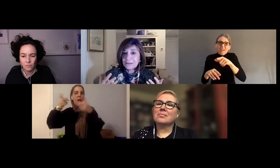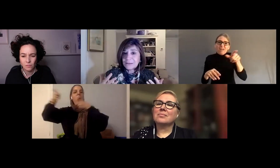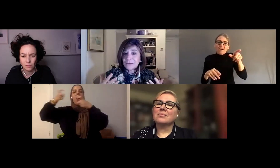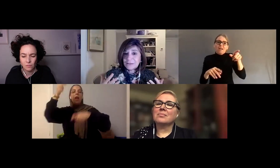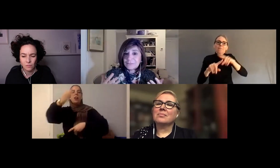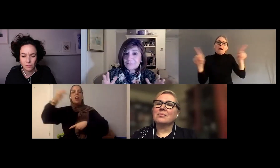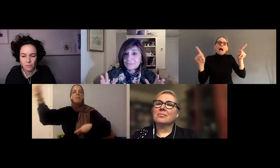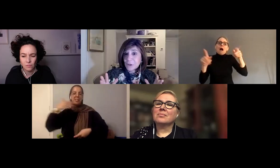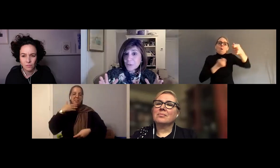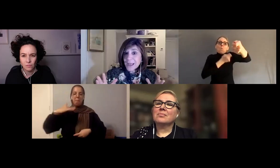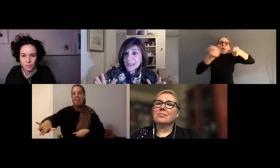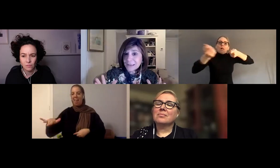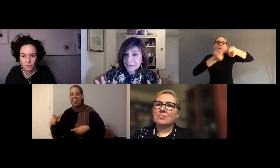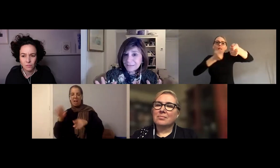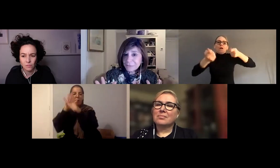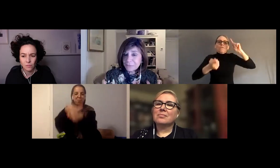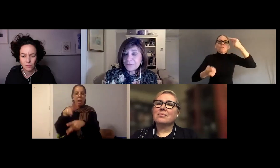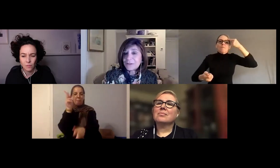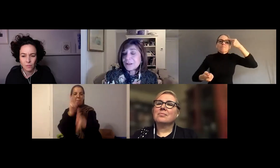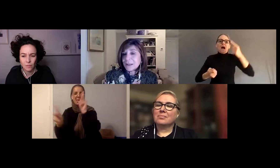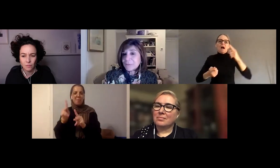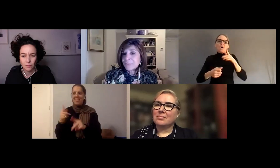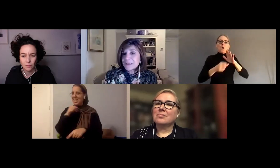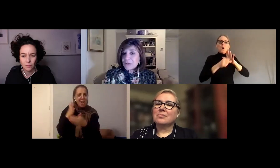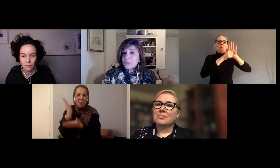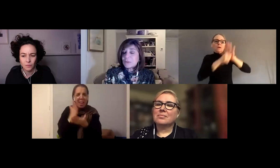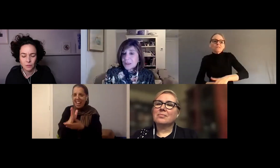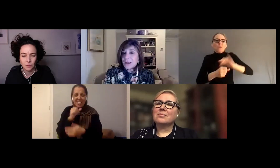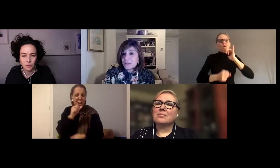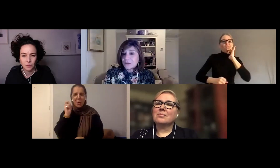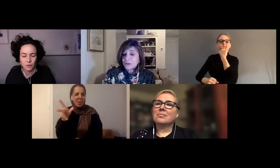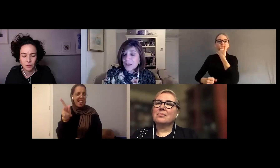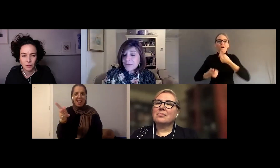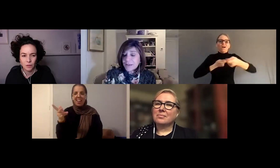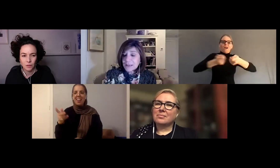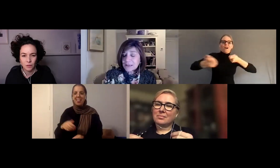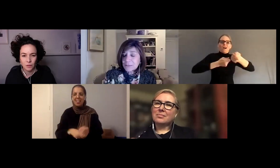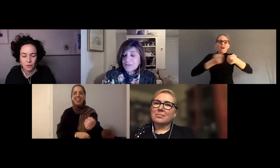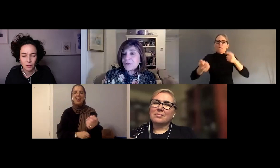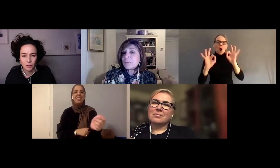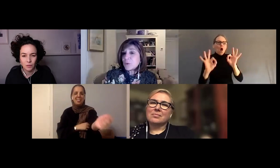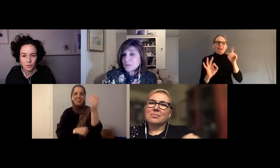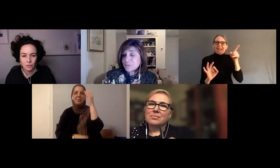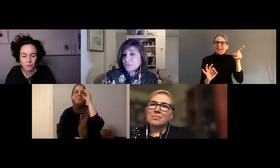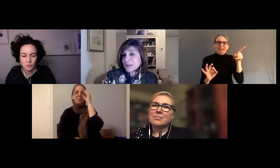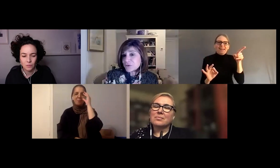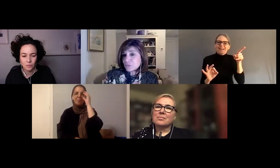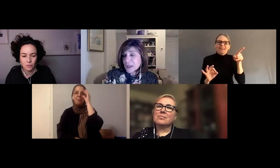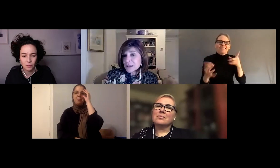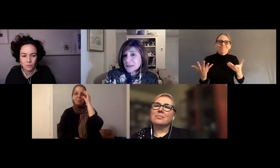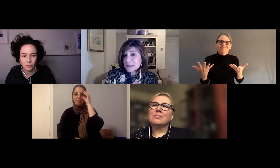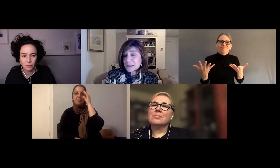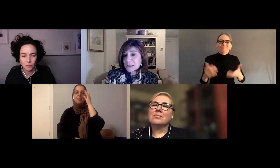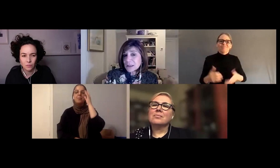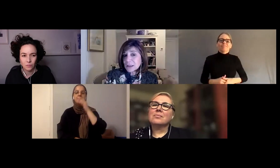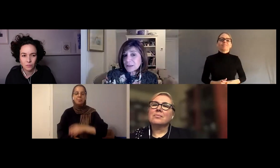be okay, you know. So, you know, I think that it was very important for me to